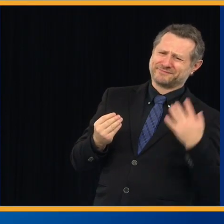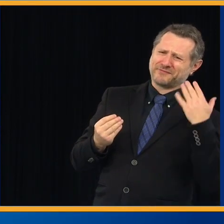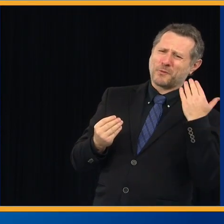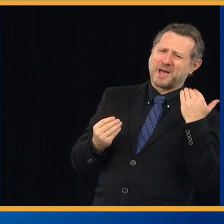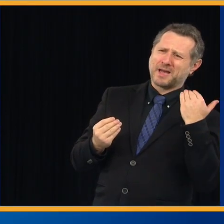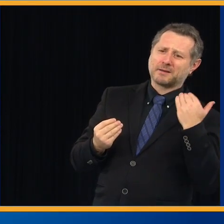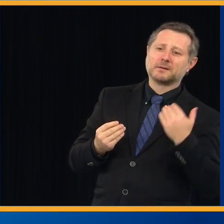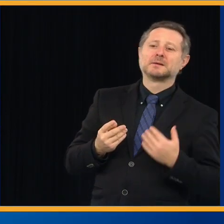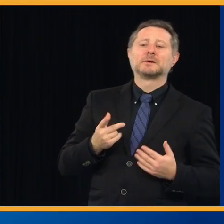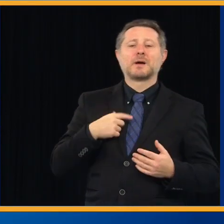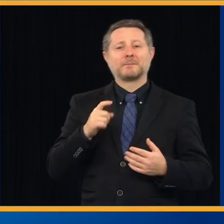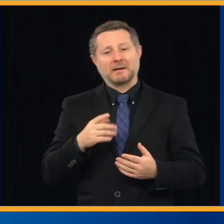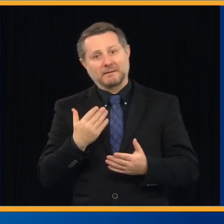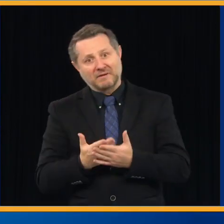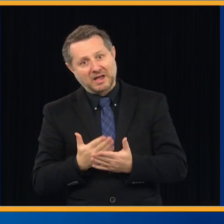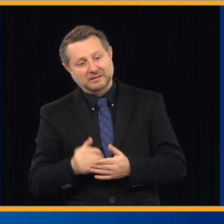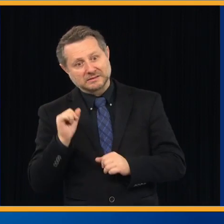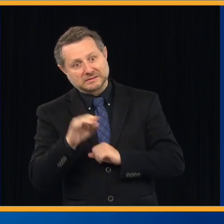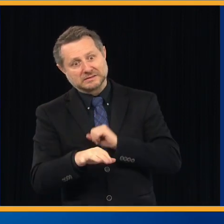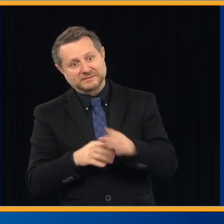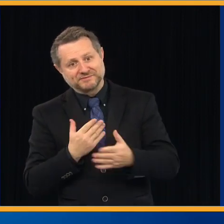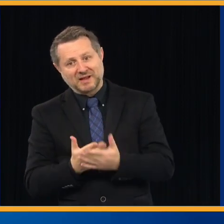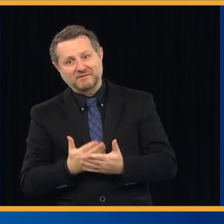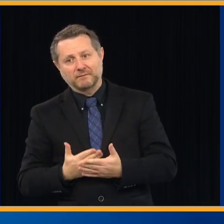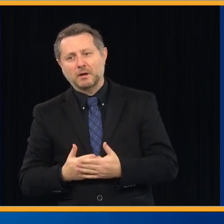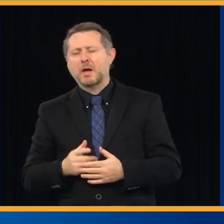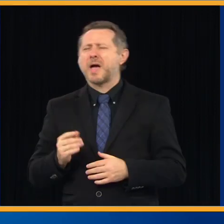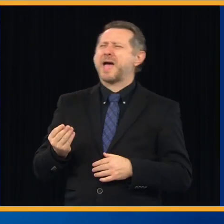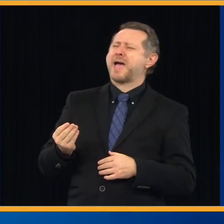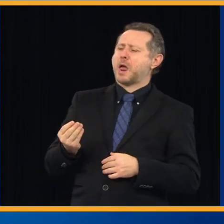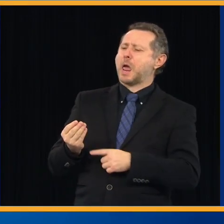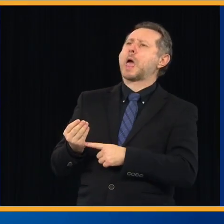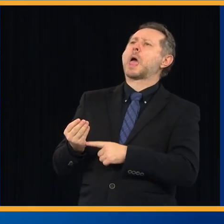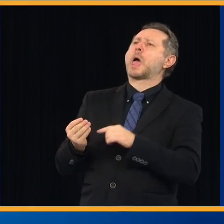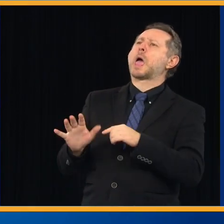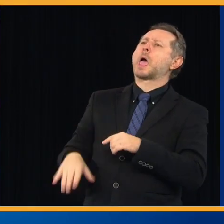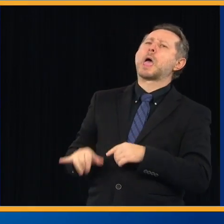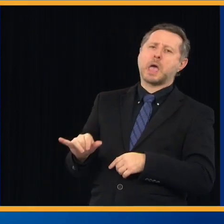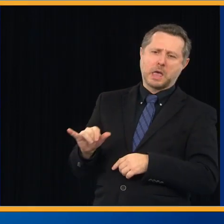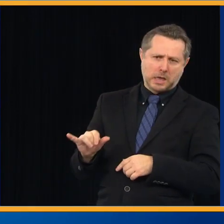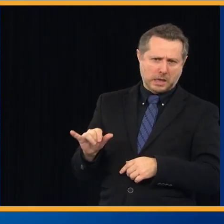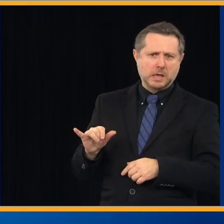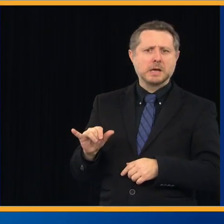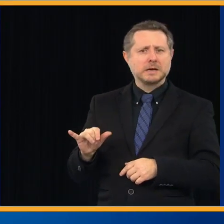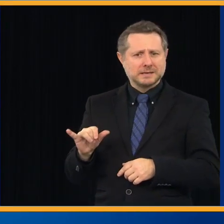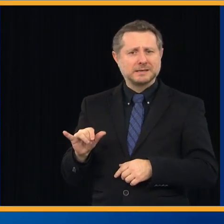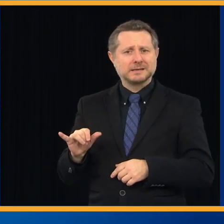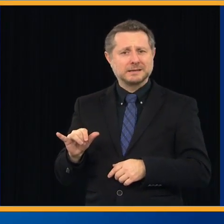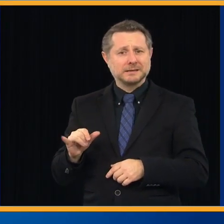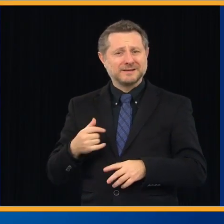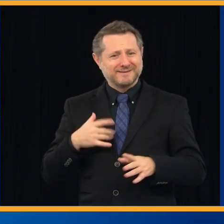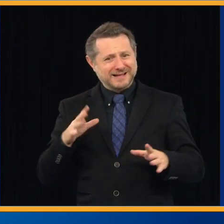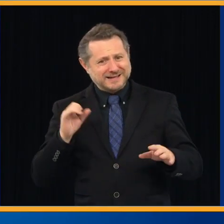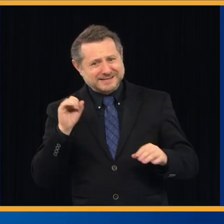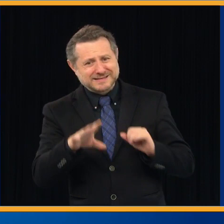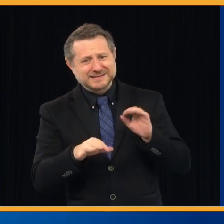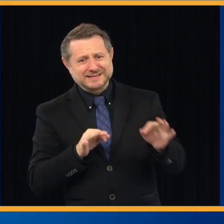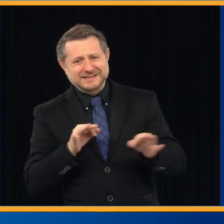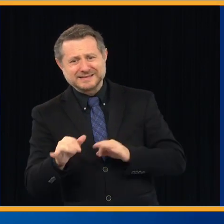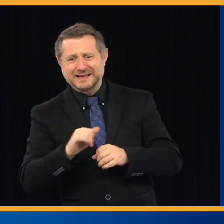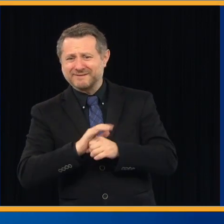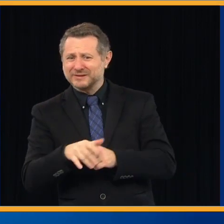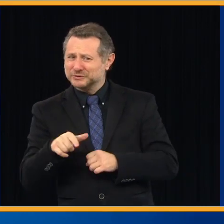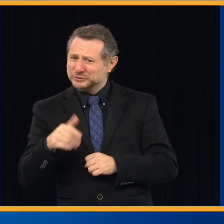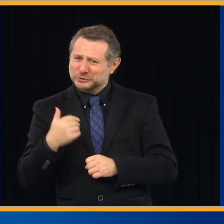presented those facts. But at the same time, we're saying to essential workers, after just hearing how dangerous the virus is, and by the way, you have to go to